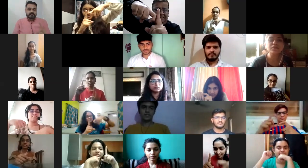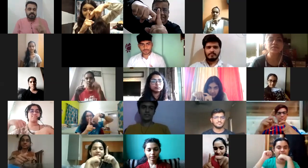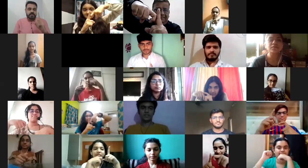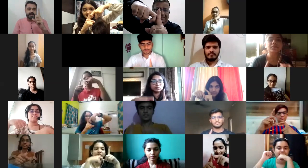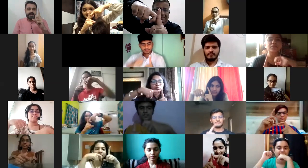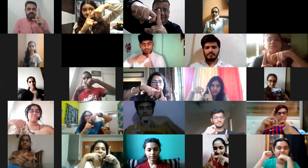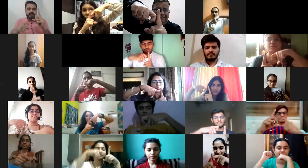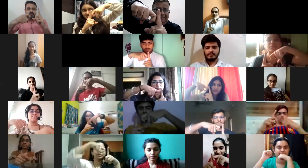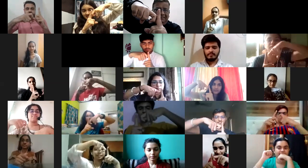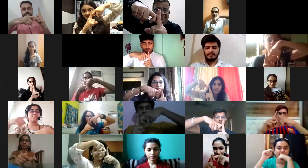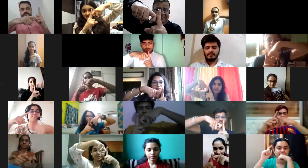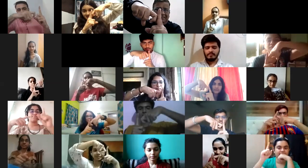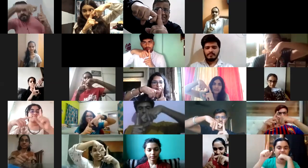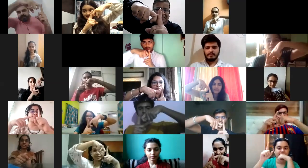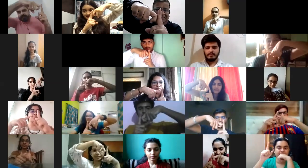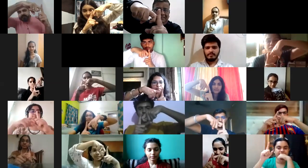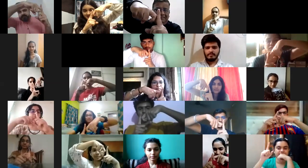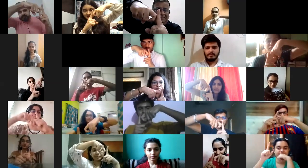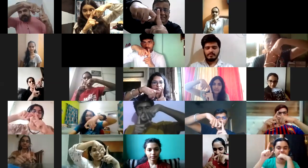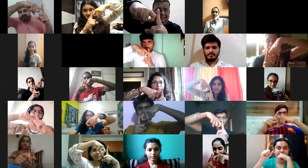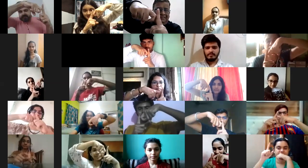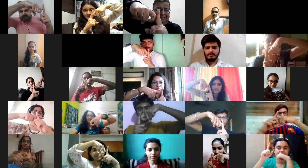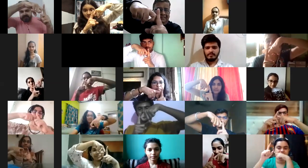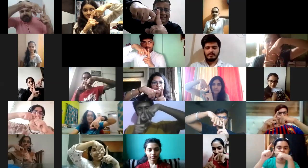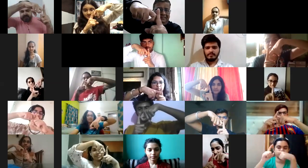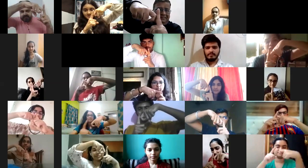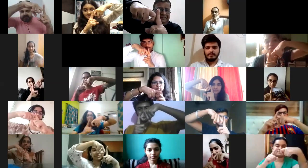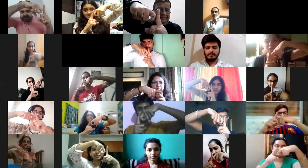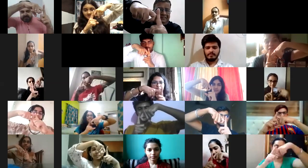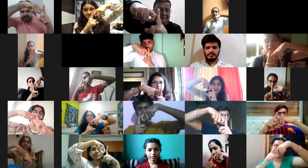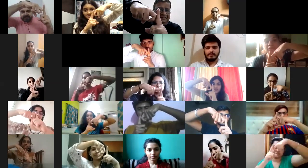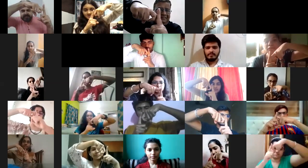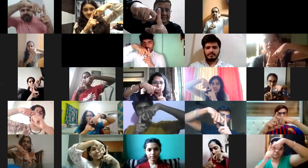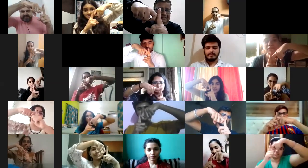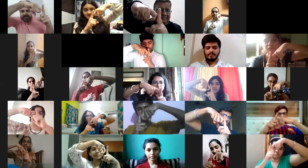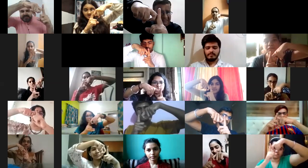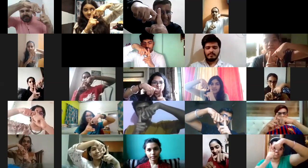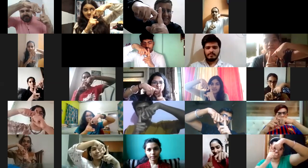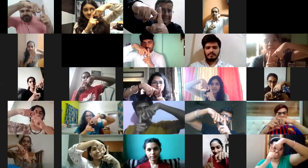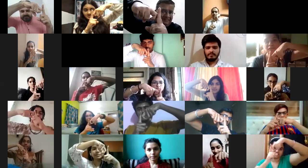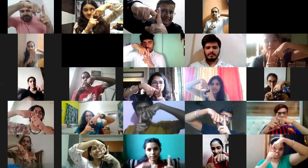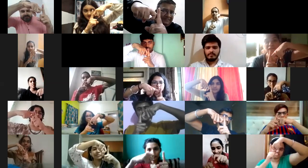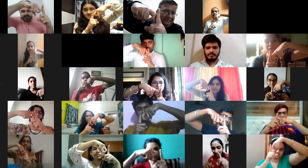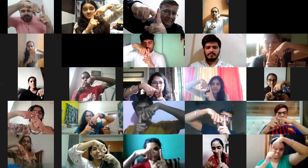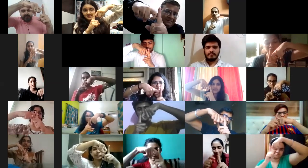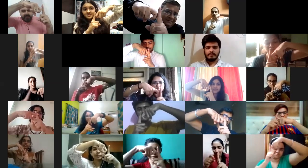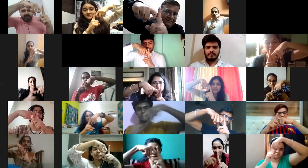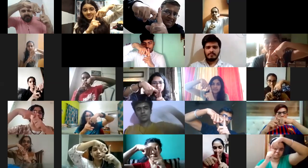Your index finger and yeah. Yes, it resembles a K. When we write the